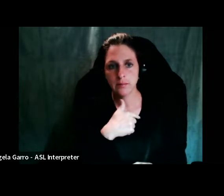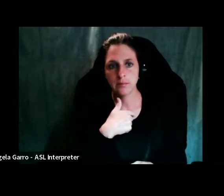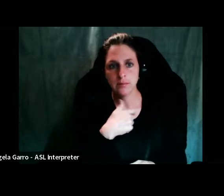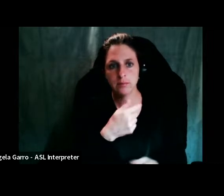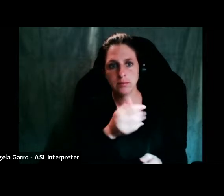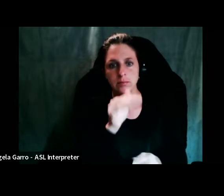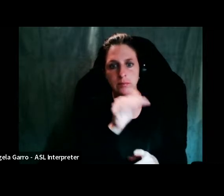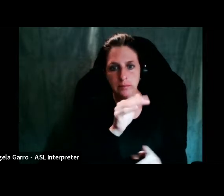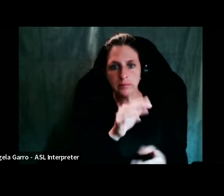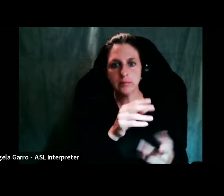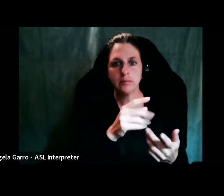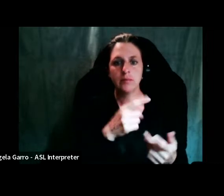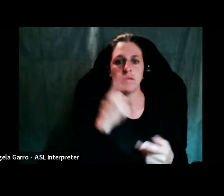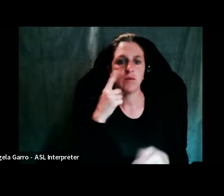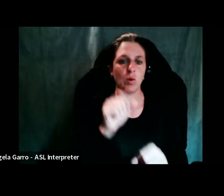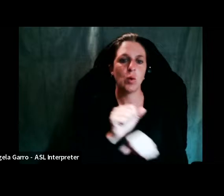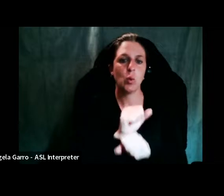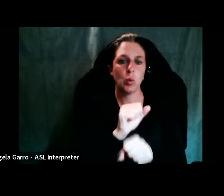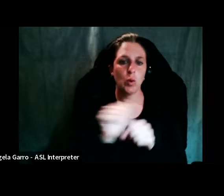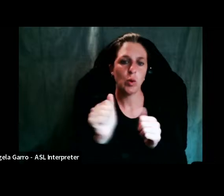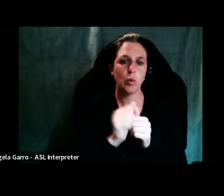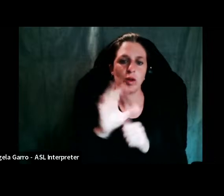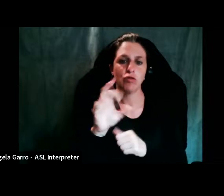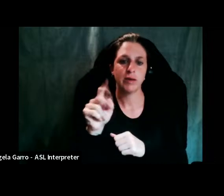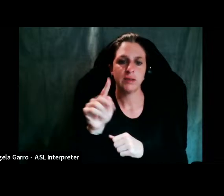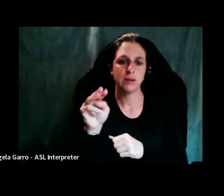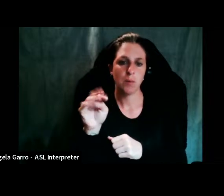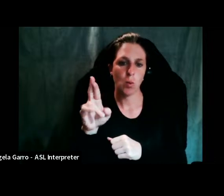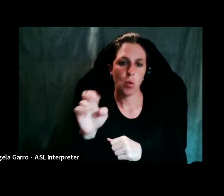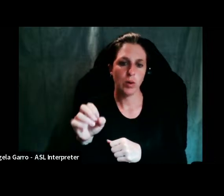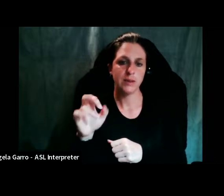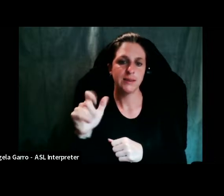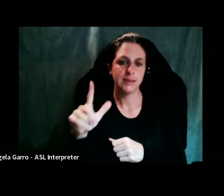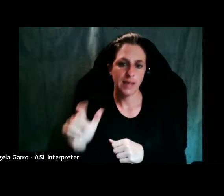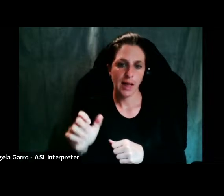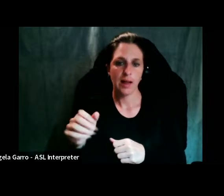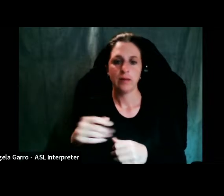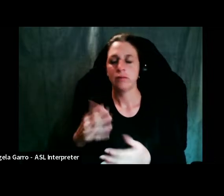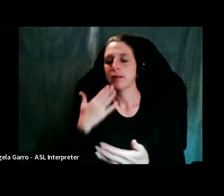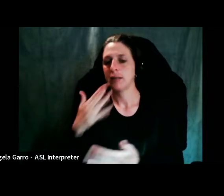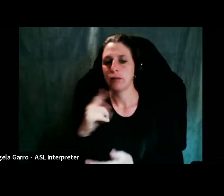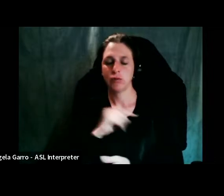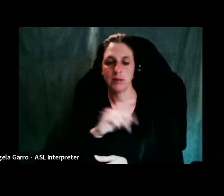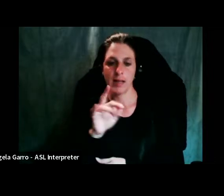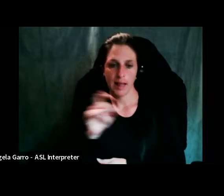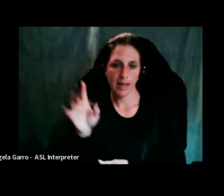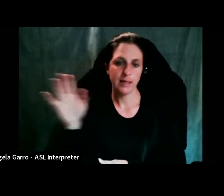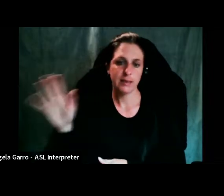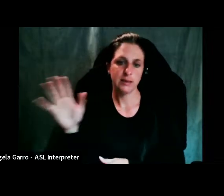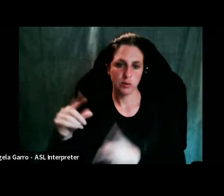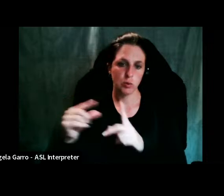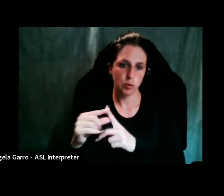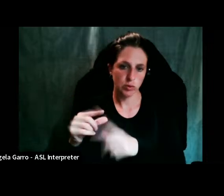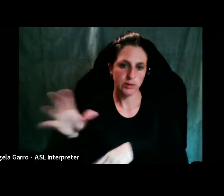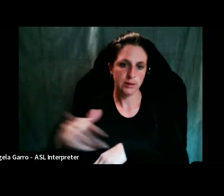with Crestmore sale. And I want to thank Trustee Land for his words there and time. I really appreciate that. It meant a